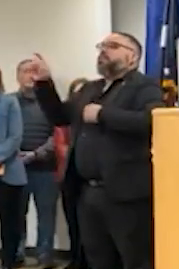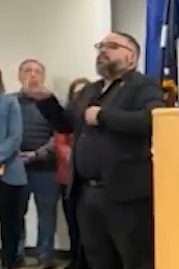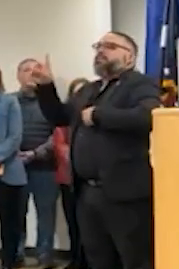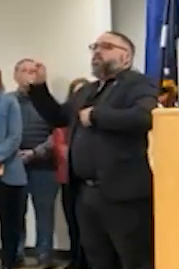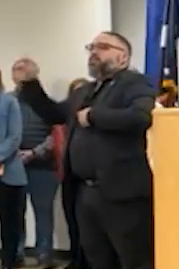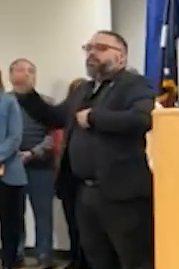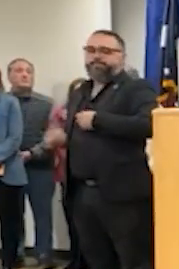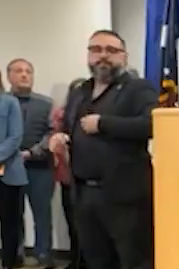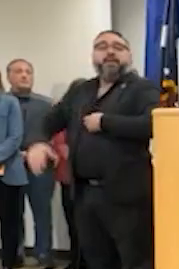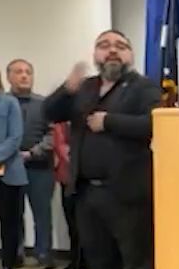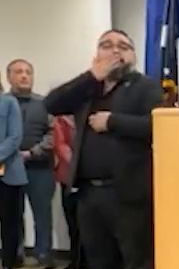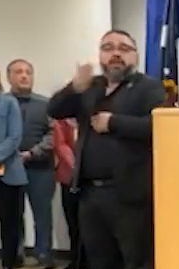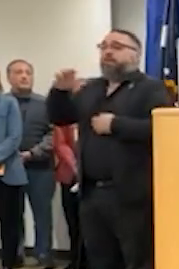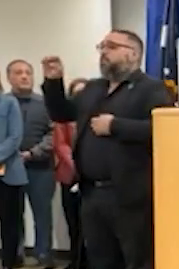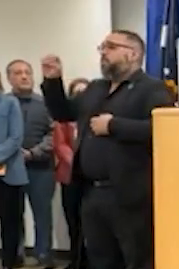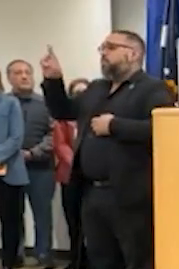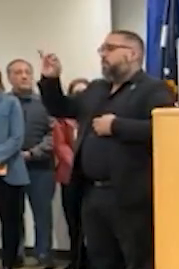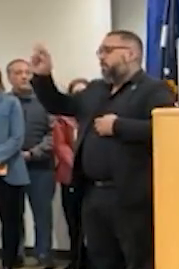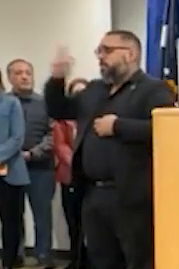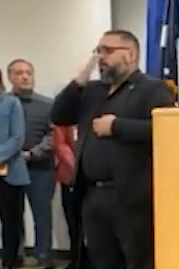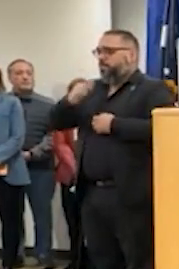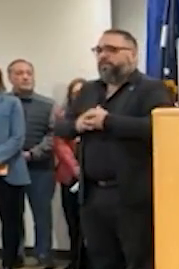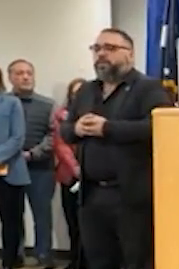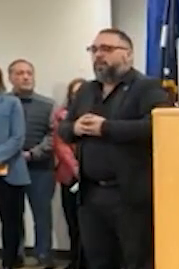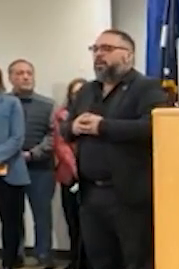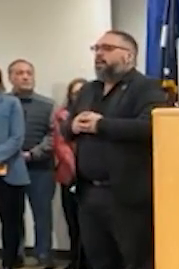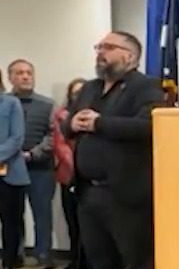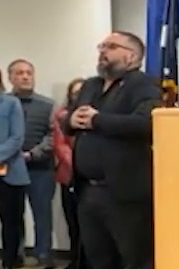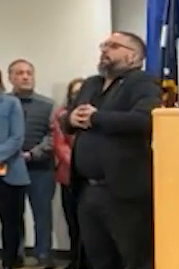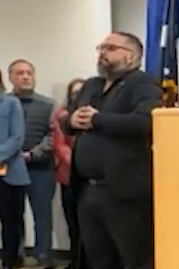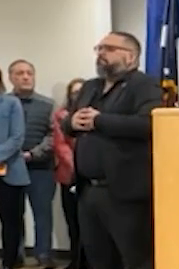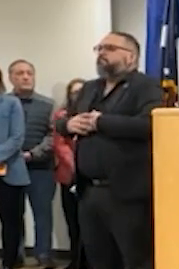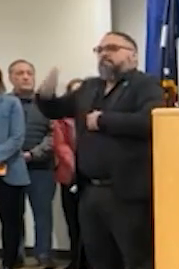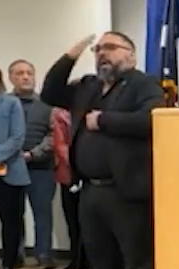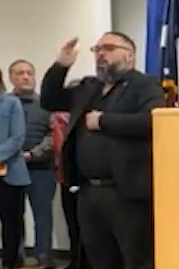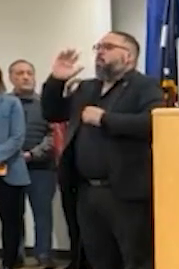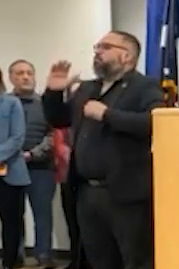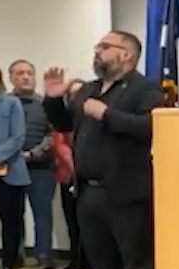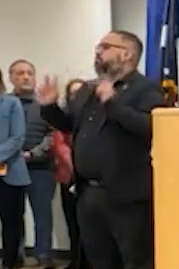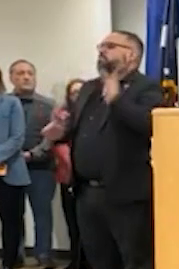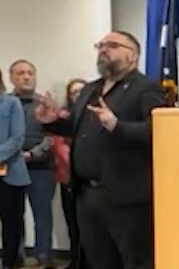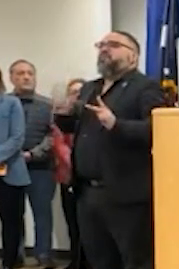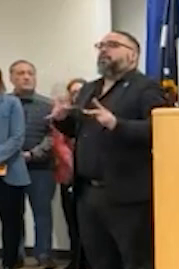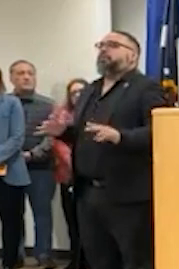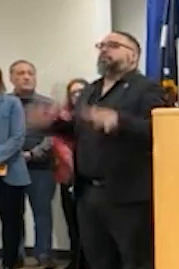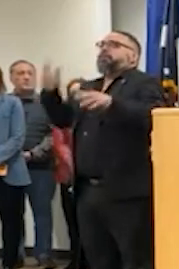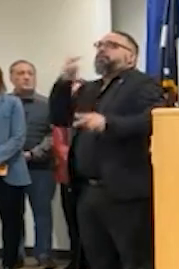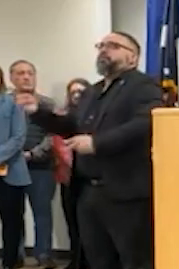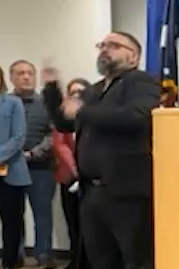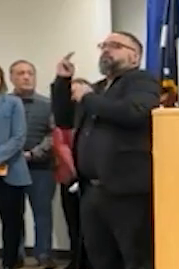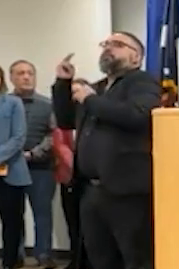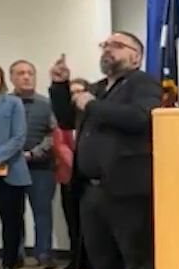Thank you, Eric, and thank you for your leadership, Mayor. I know there's always a lot of anxiety from going back to Winter Storm